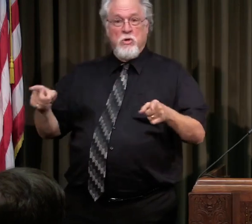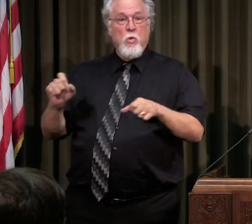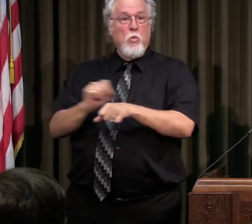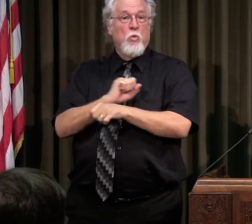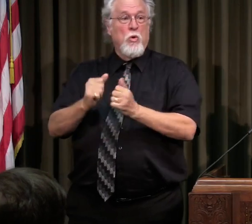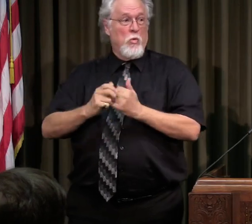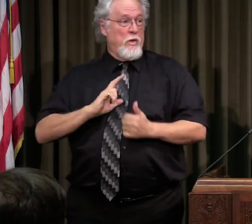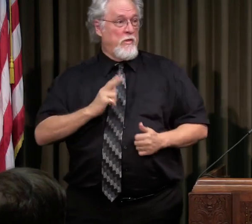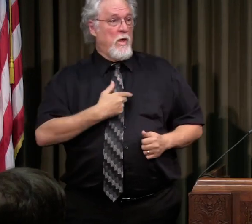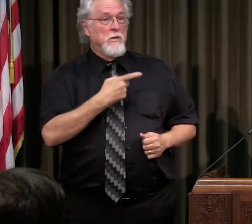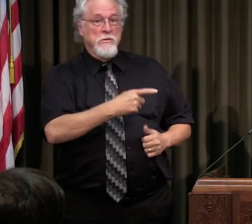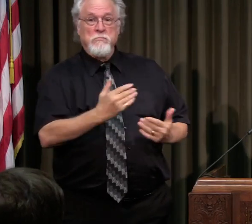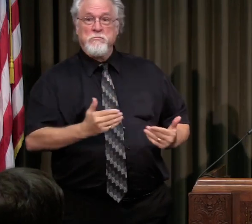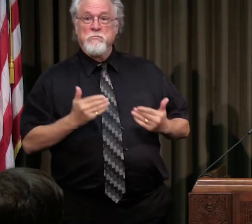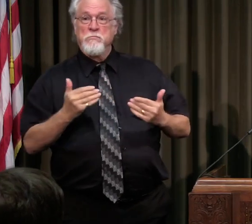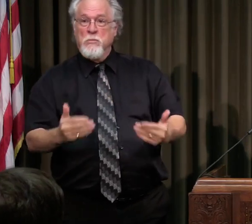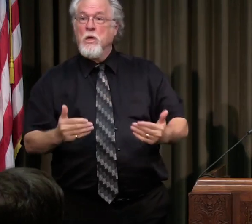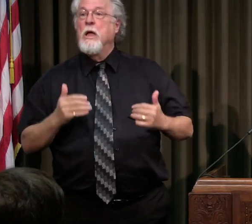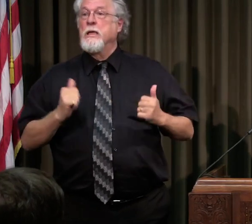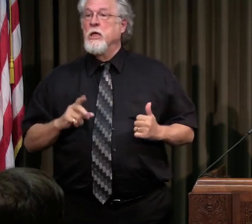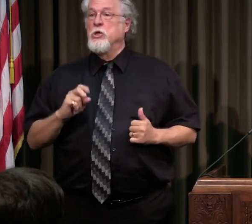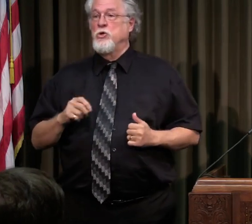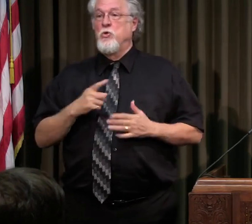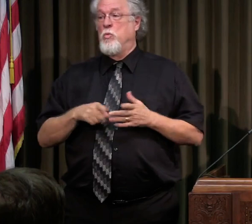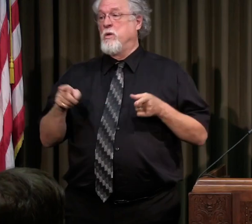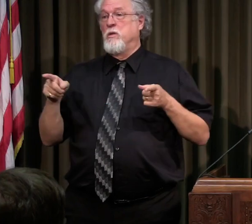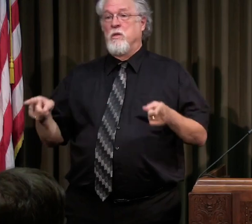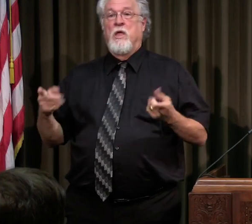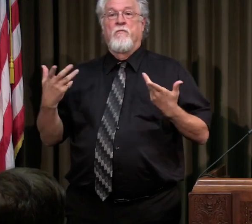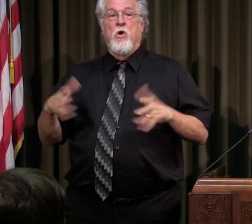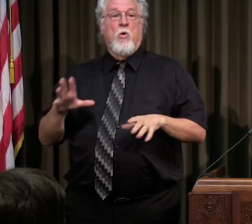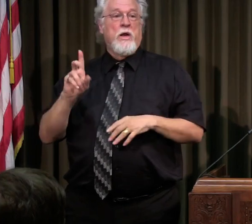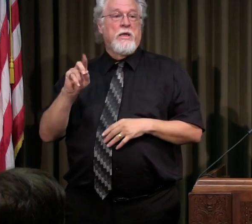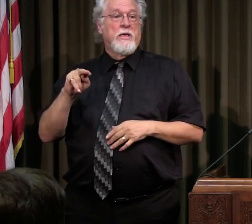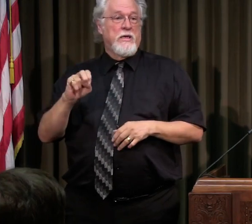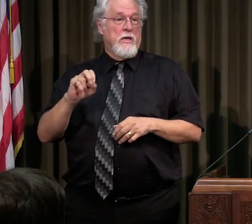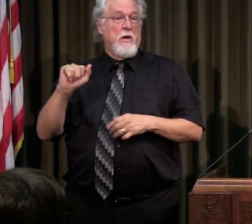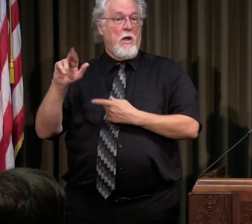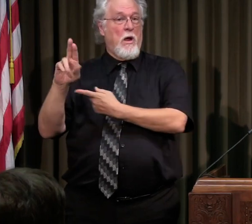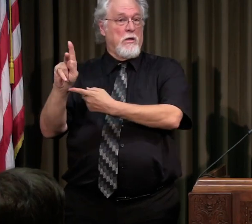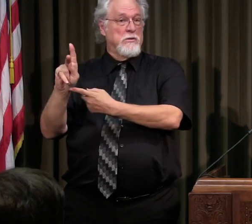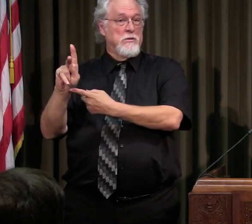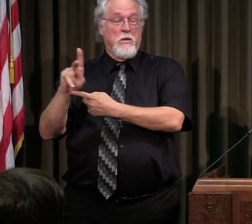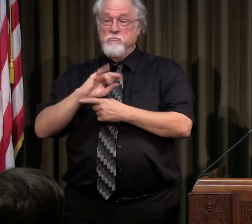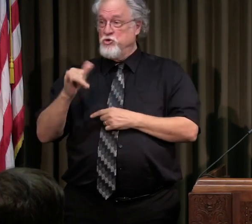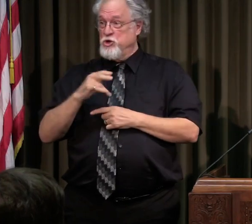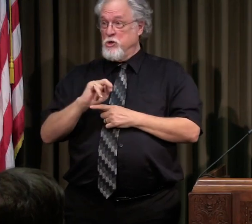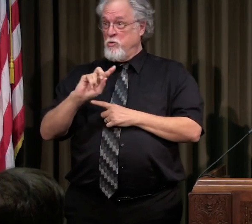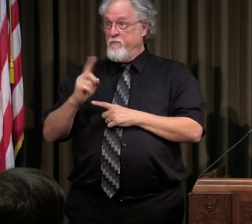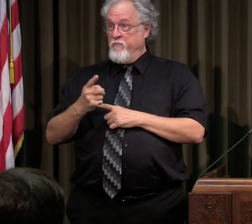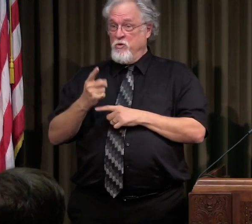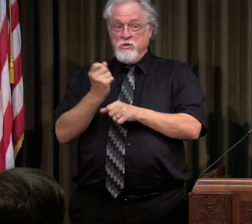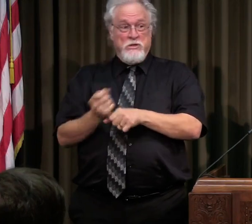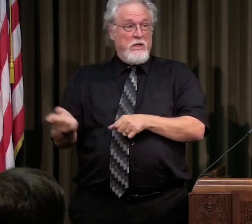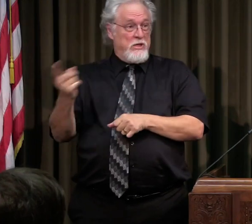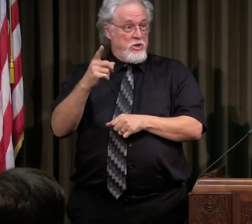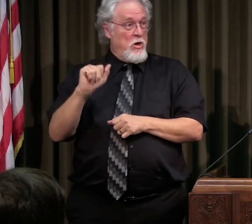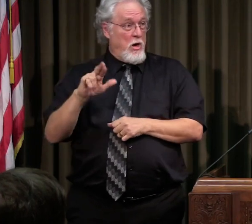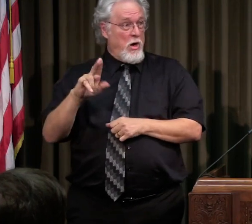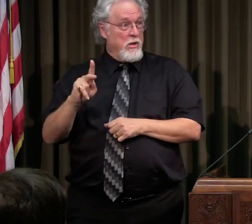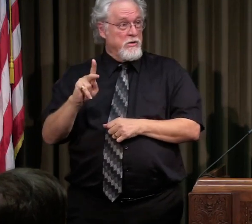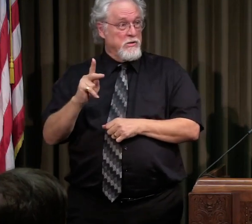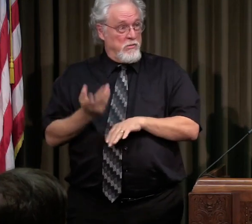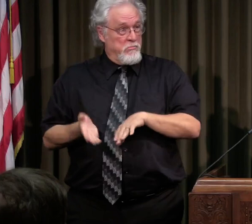us to move forward so we can do what they've already done in Arkansas. And in fact, on January the 1st of next year, Arkansas will